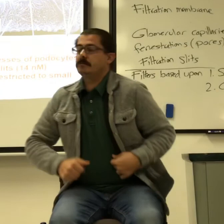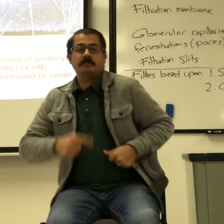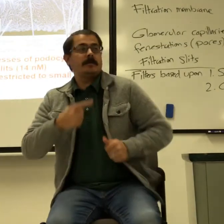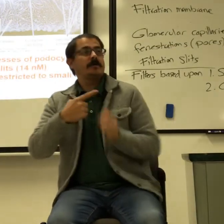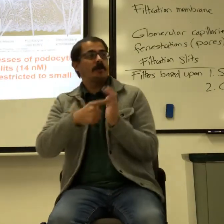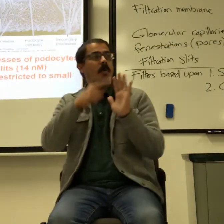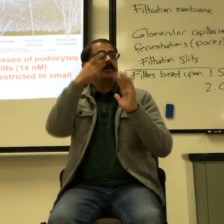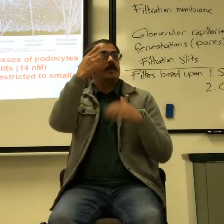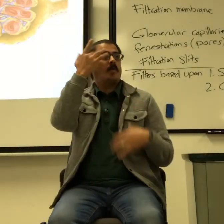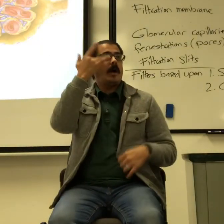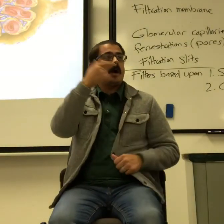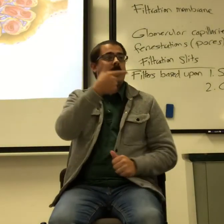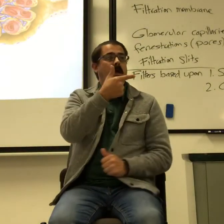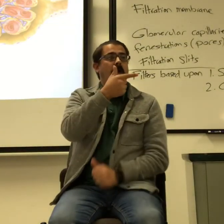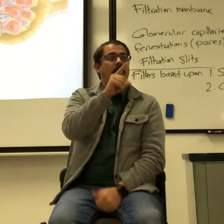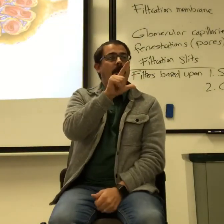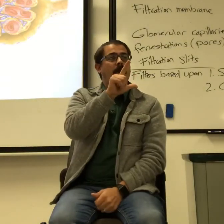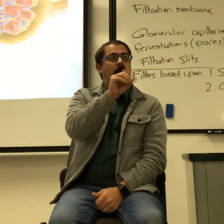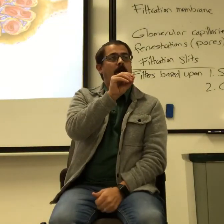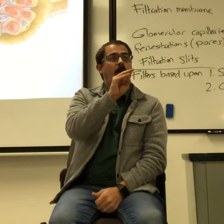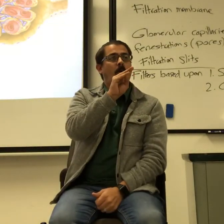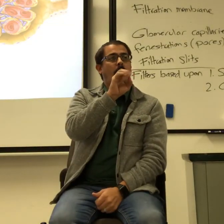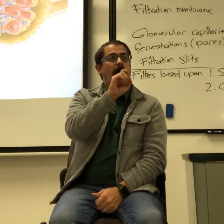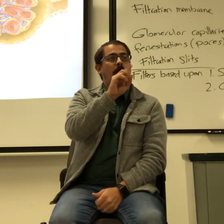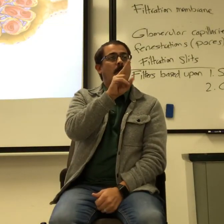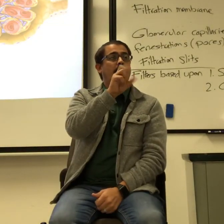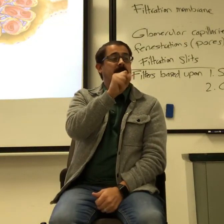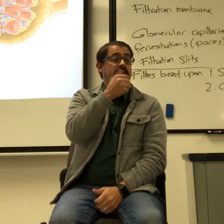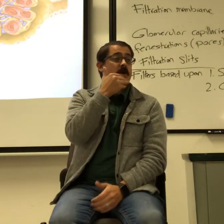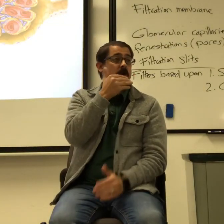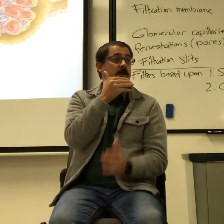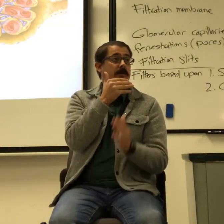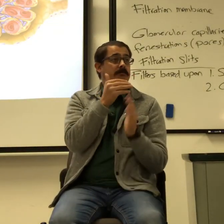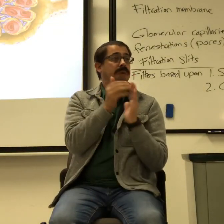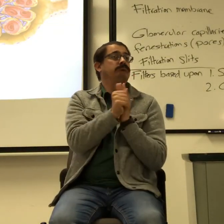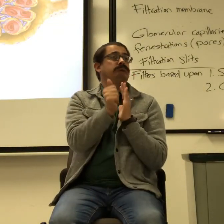is a good filter. So I even asked that question on the next slide.